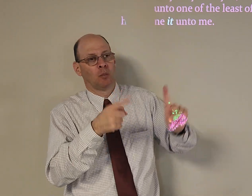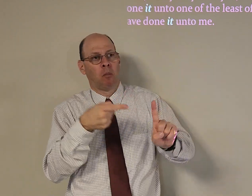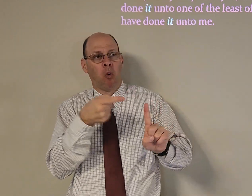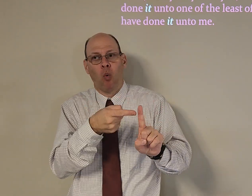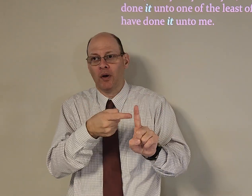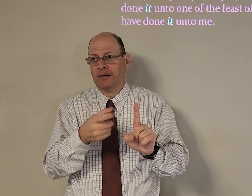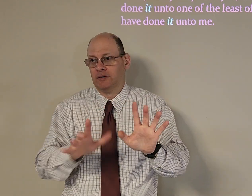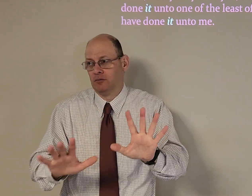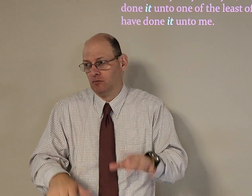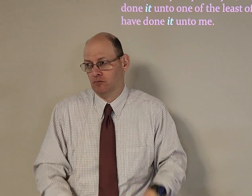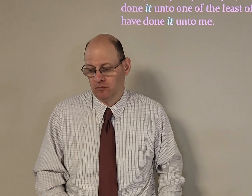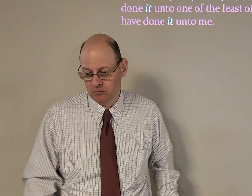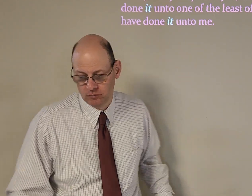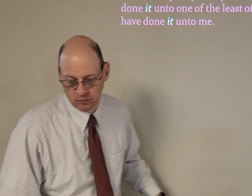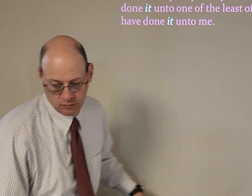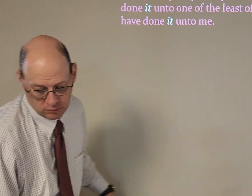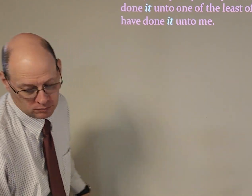it's the same as doing it for the Lord.